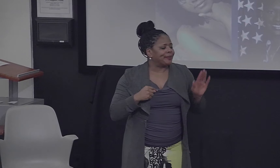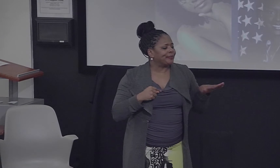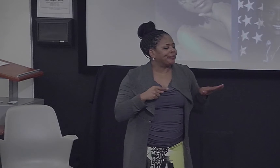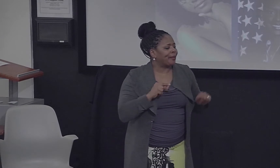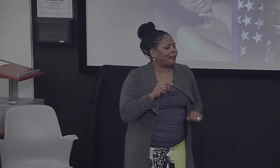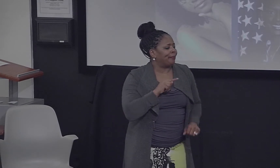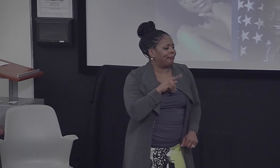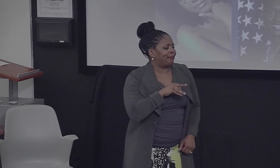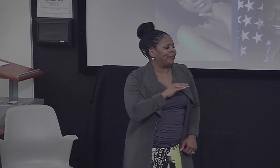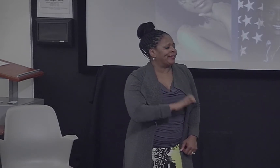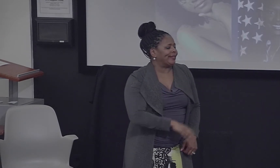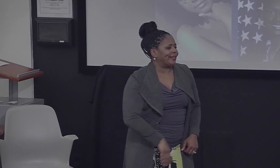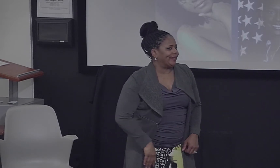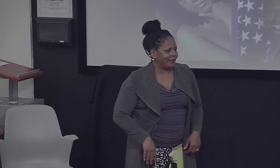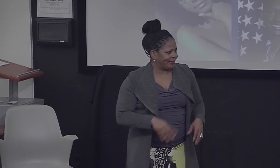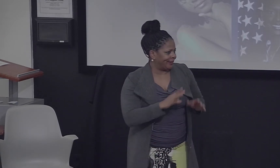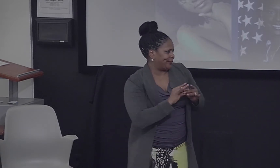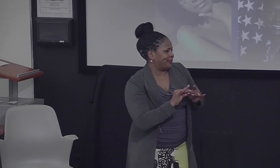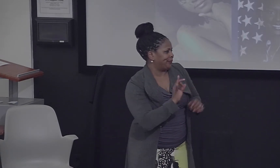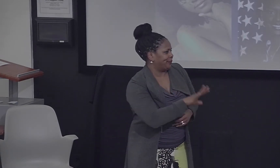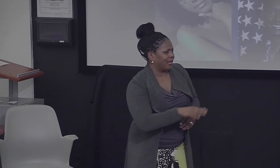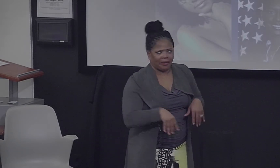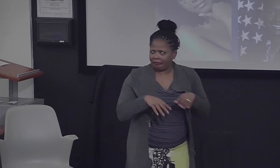there was one person who said,